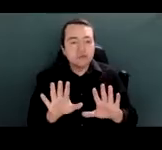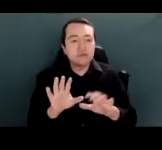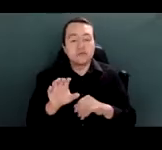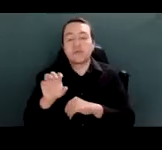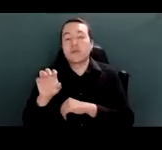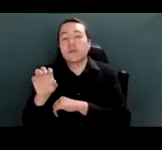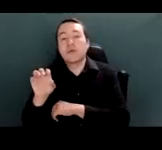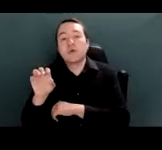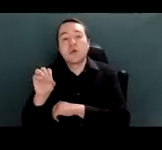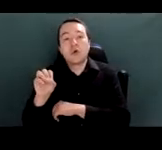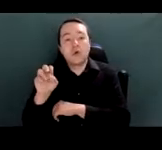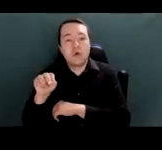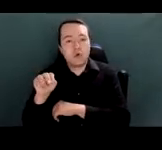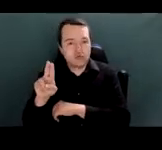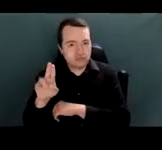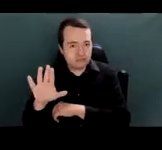Now, the United Nations